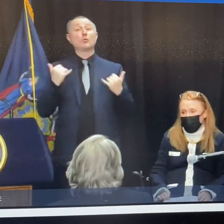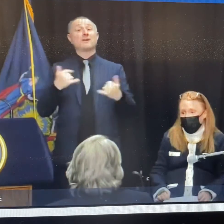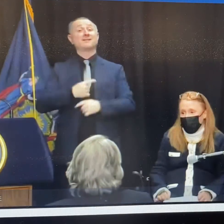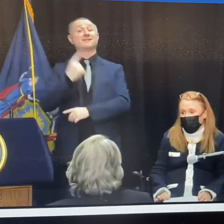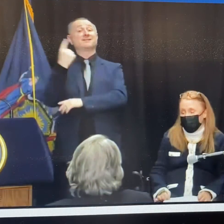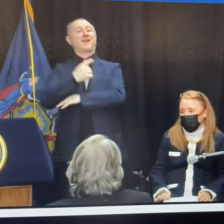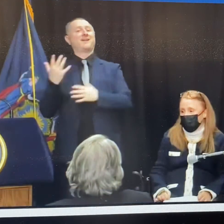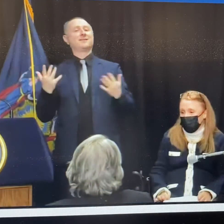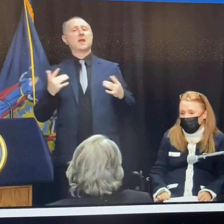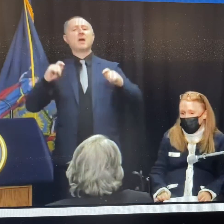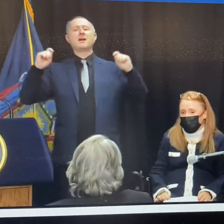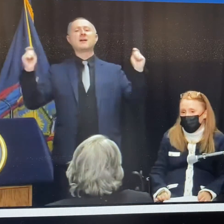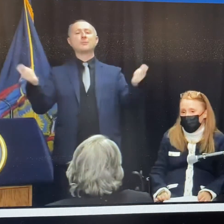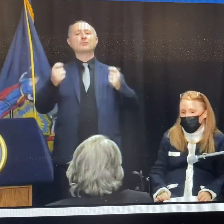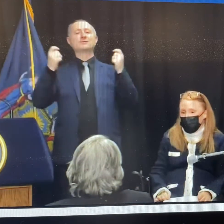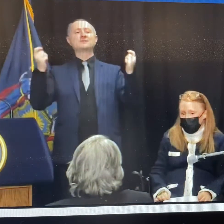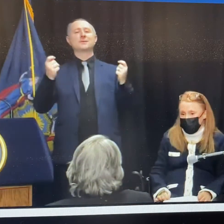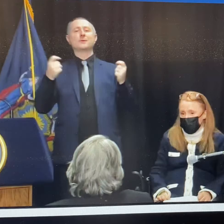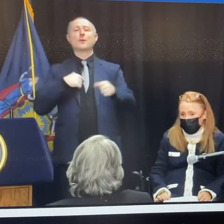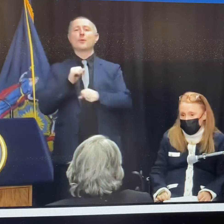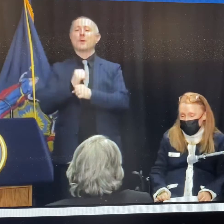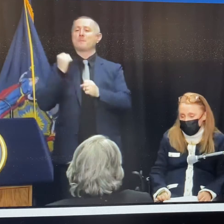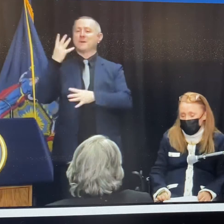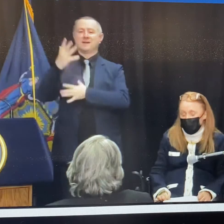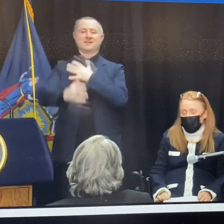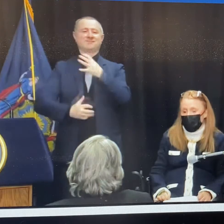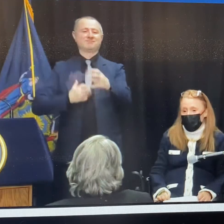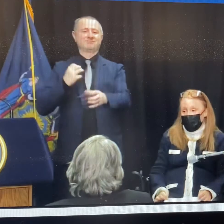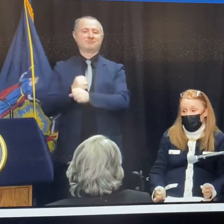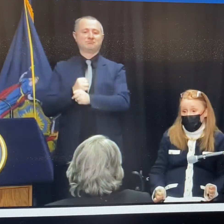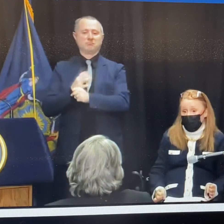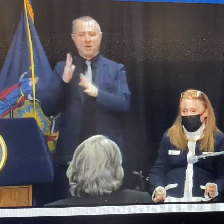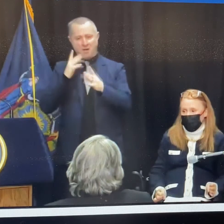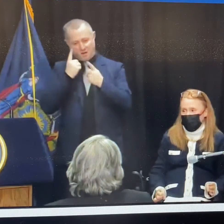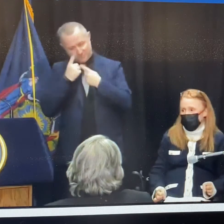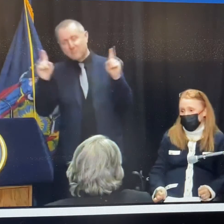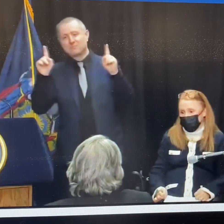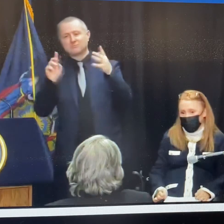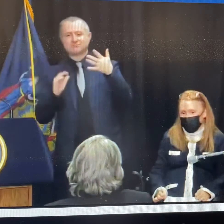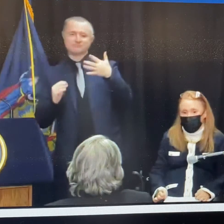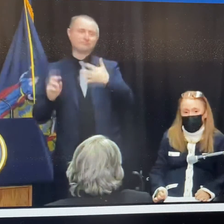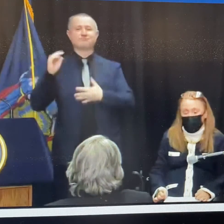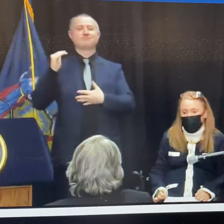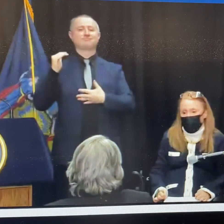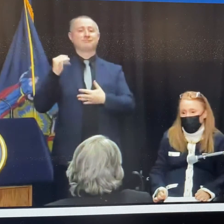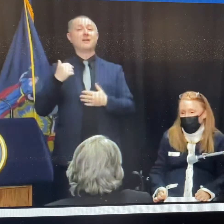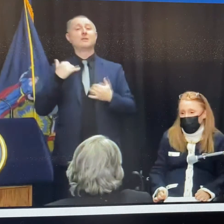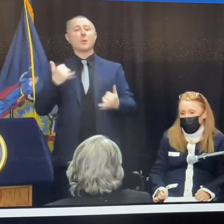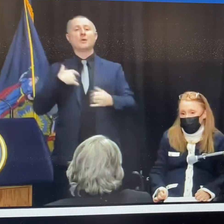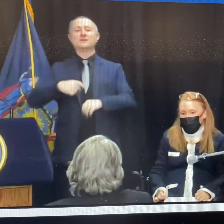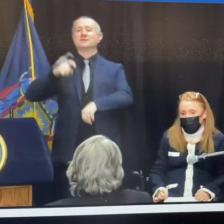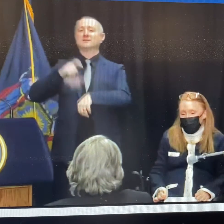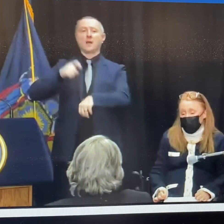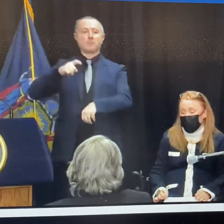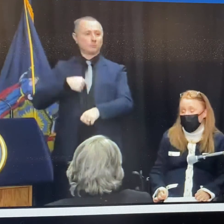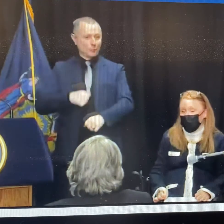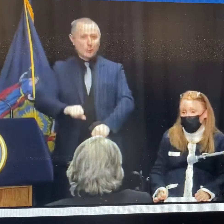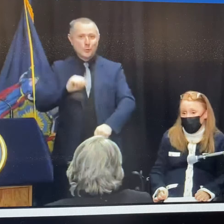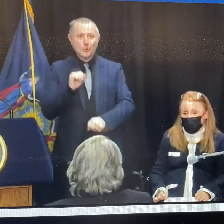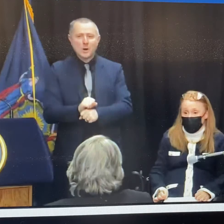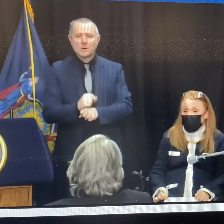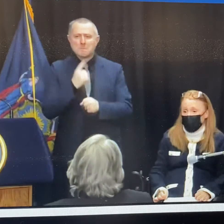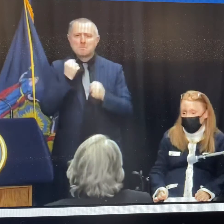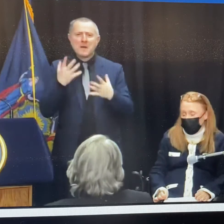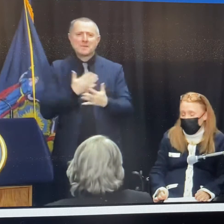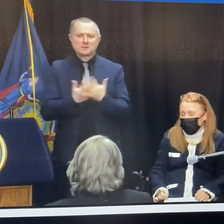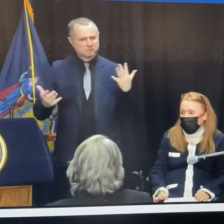of this bill. We've worked lots of years to get to this place. Then we get to go to work, and we've got a lot of issues. We've got home